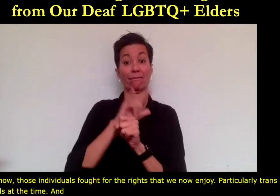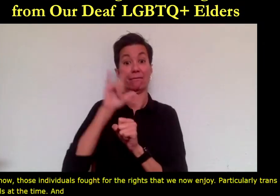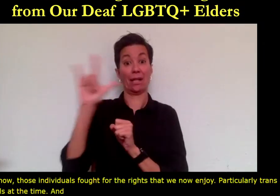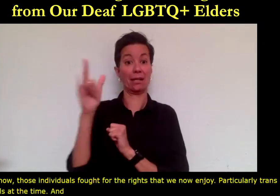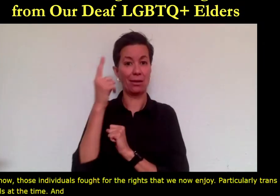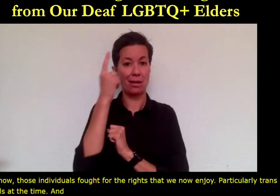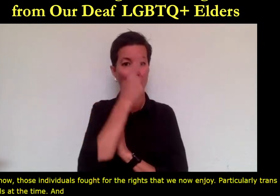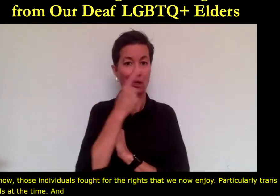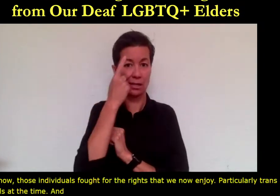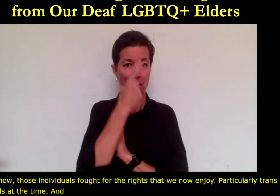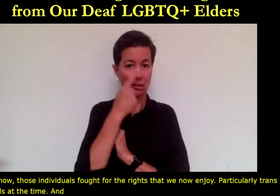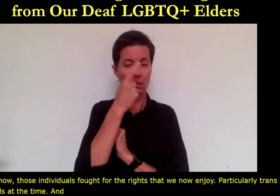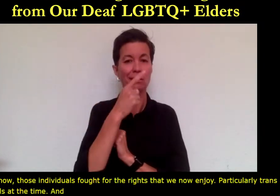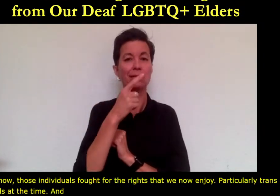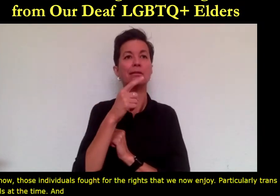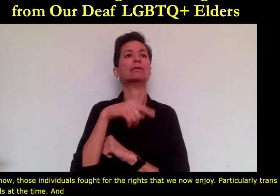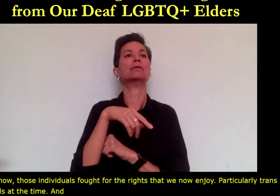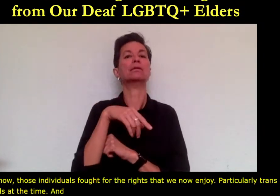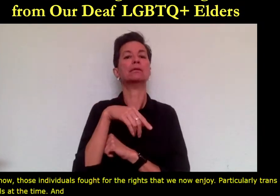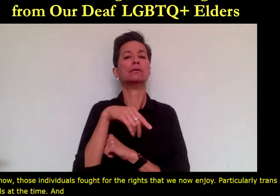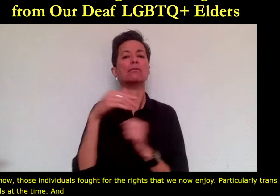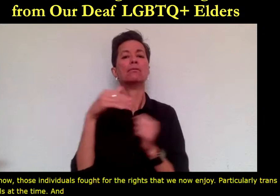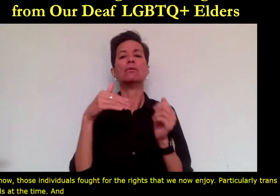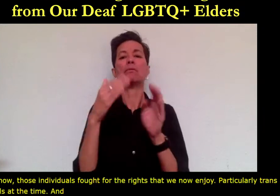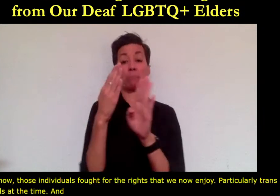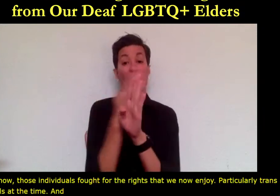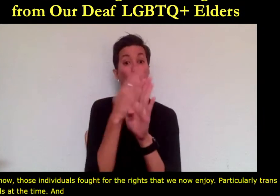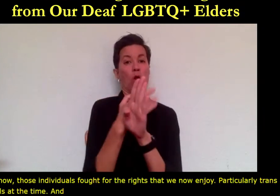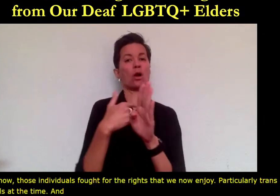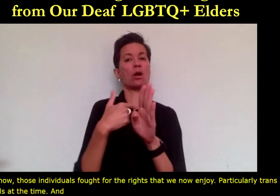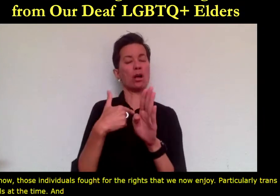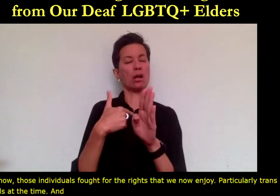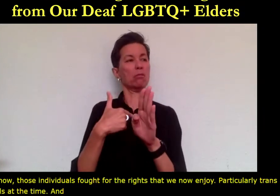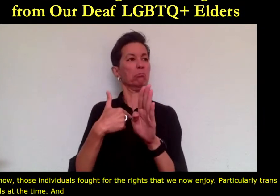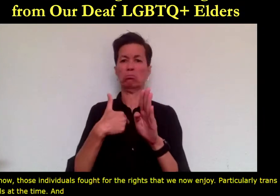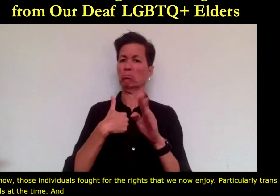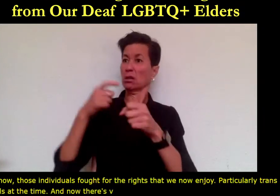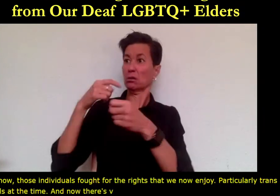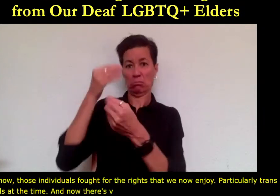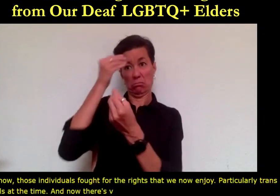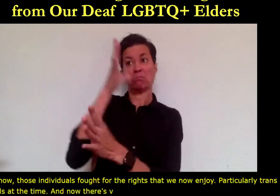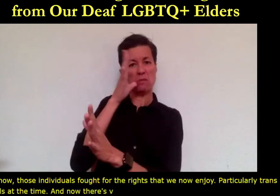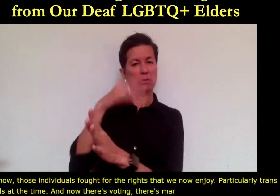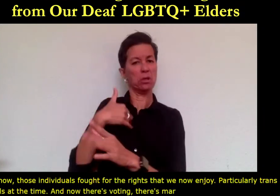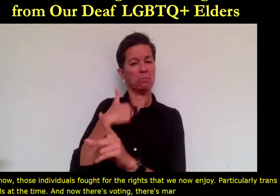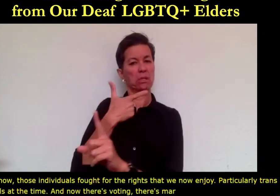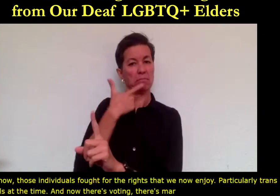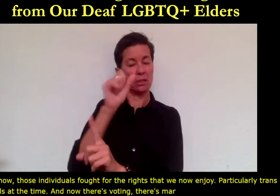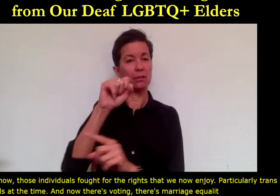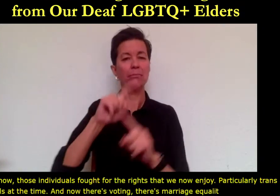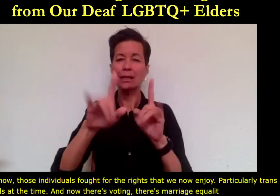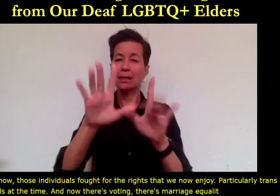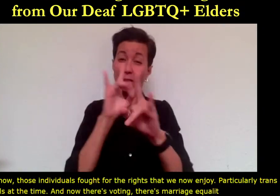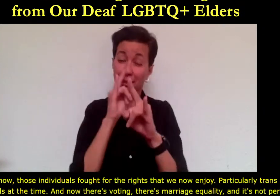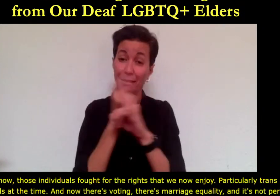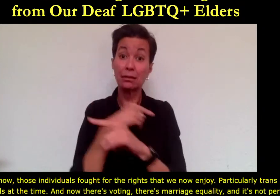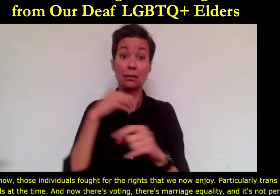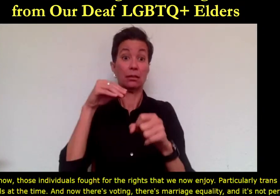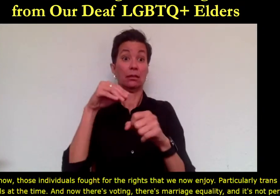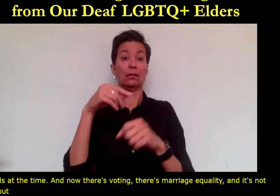overcome all of us and interesting i fly to hawaii um and my mom knew i was a